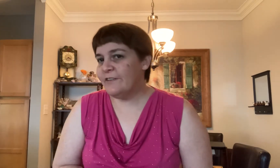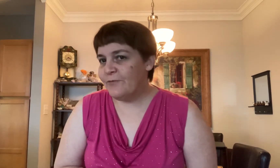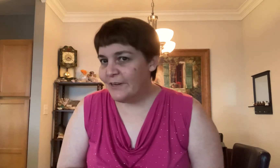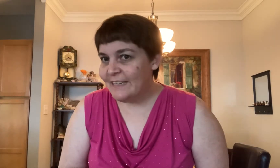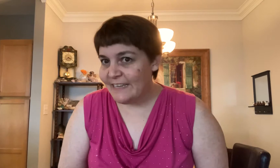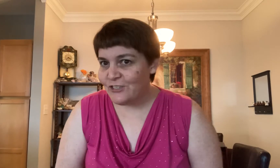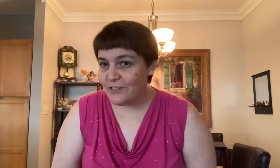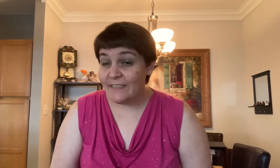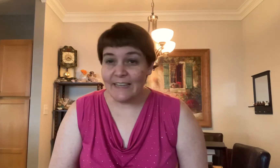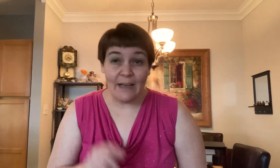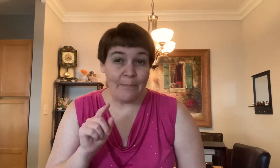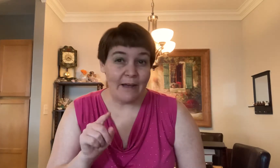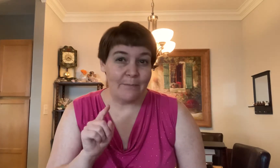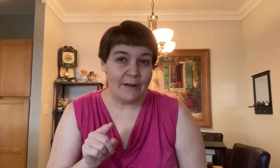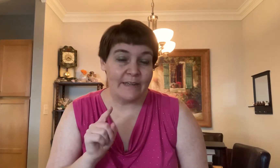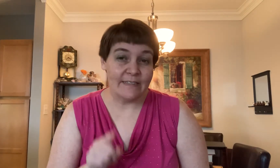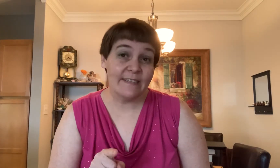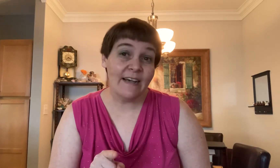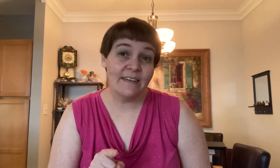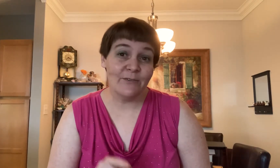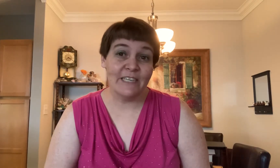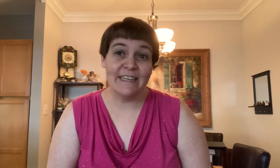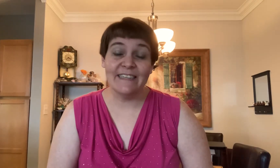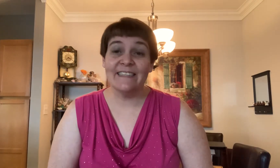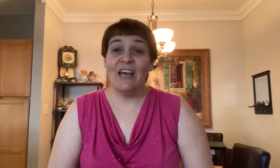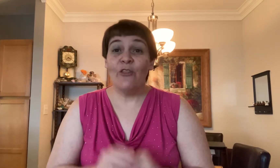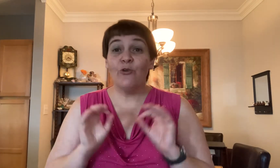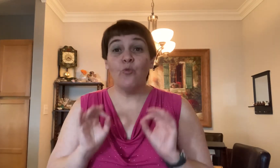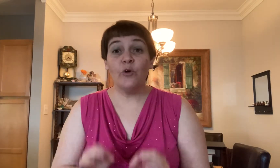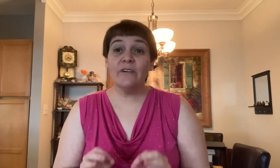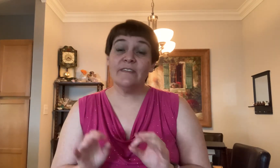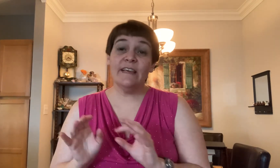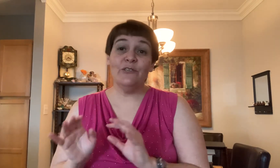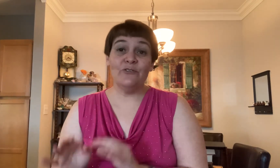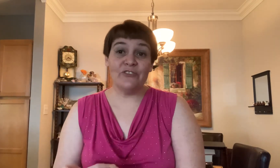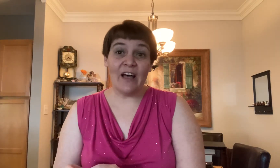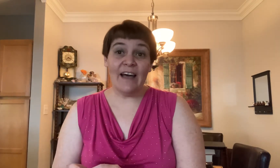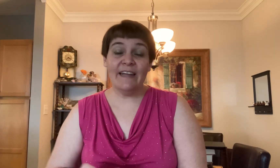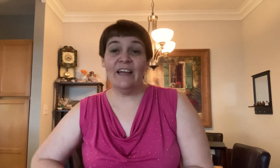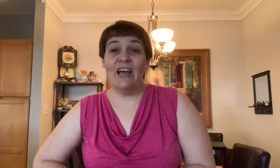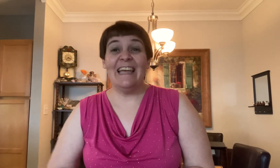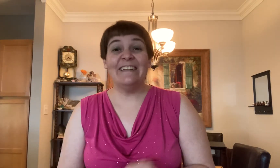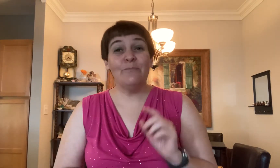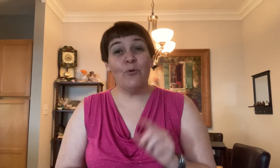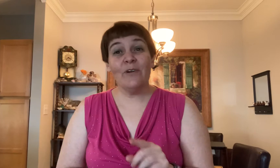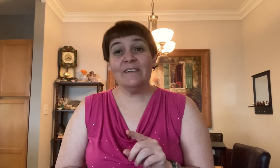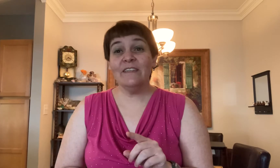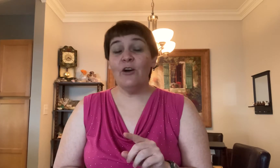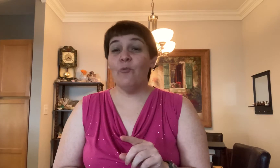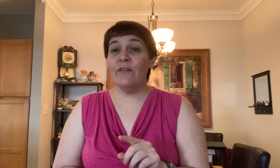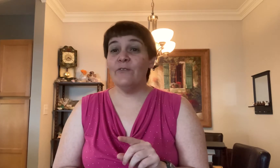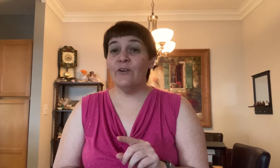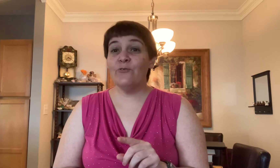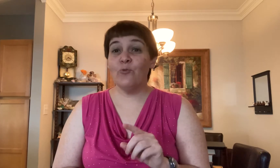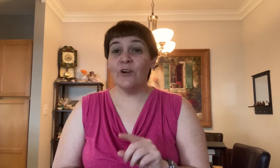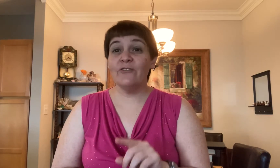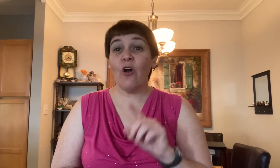really interesting about American Sign Language is the words that you sign, it's important to know whether those words are